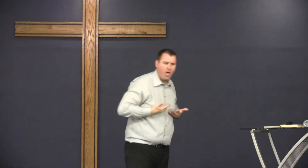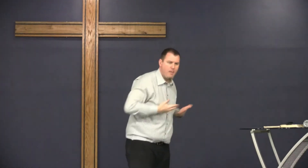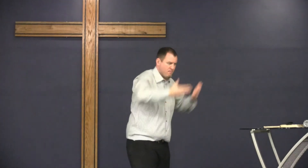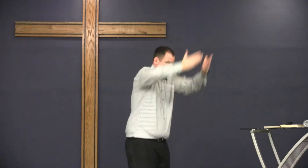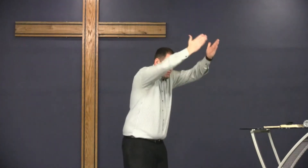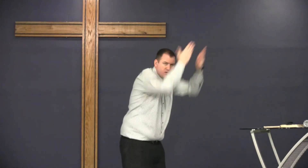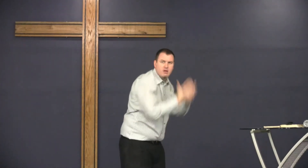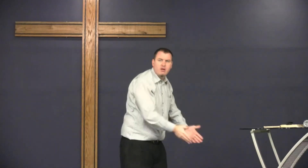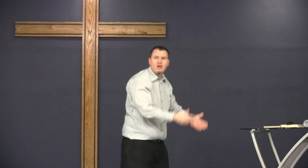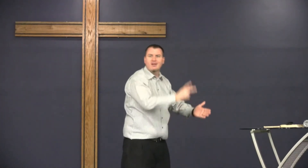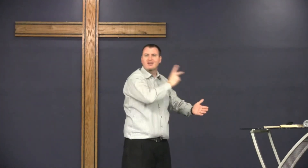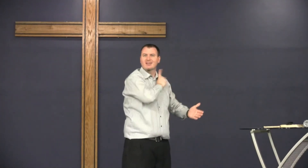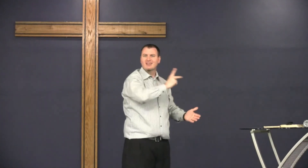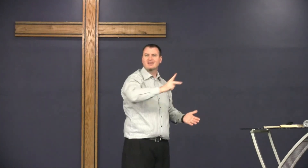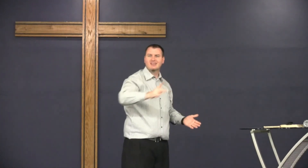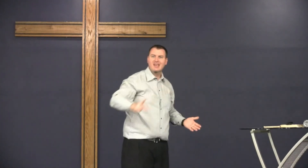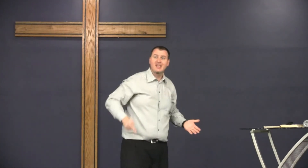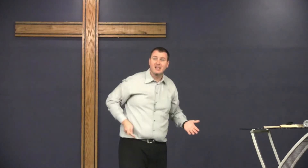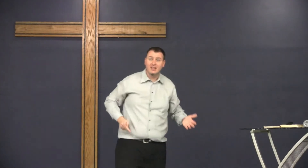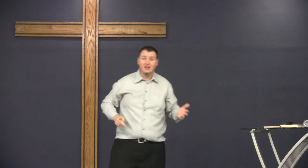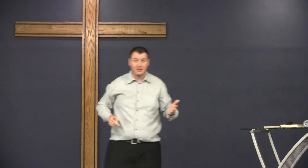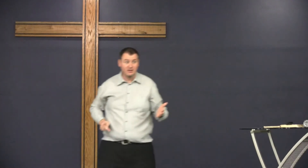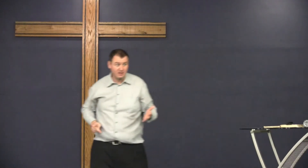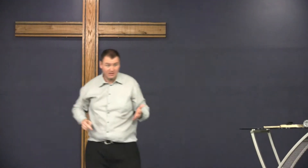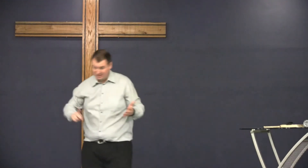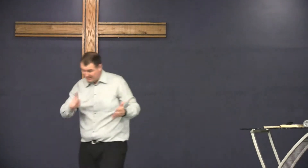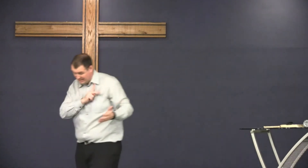just give a big royal welcome to the king.